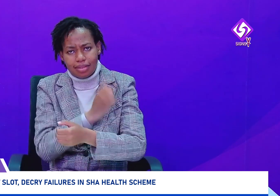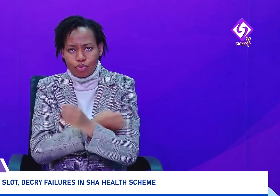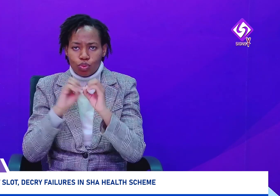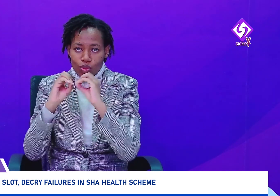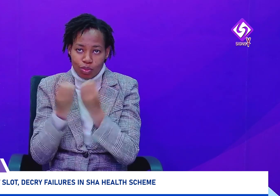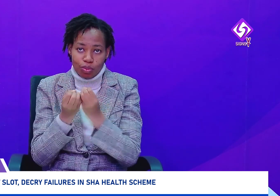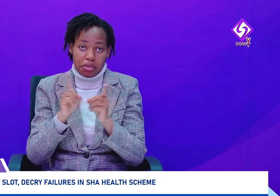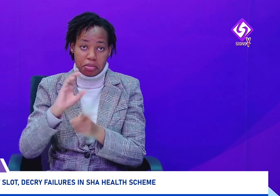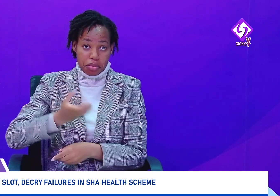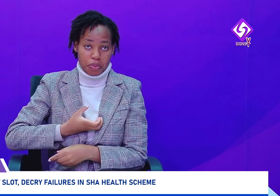greater inclusivity.